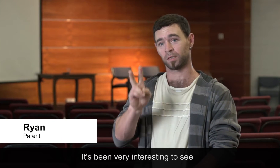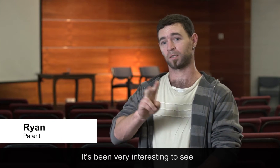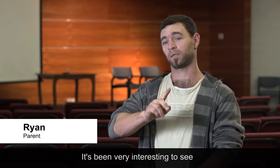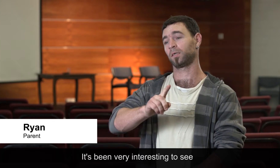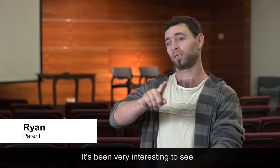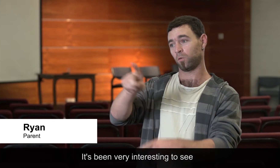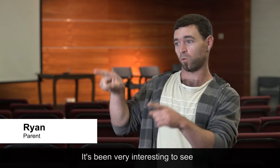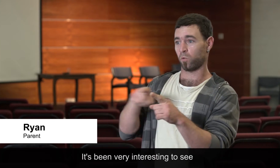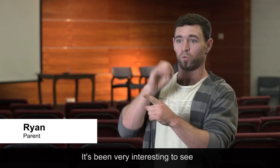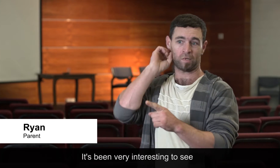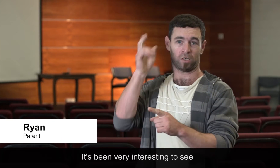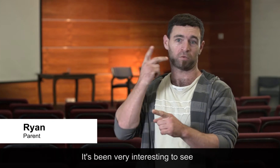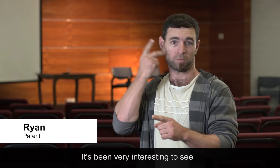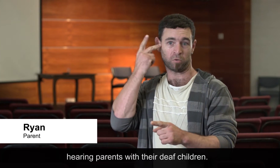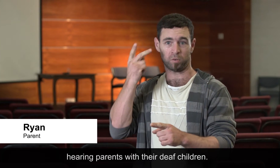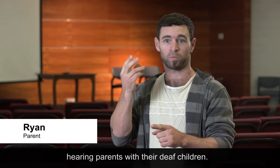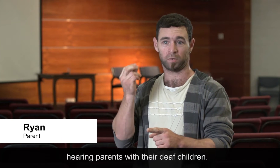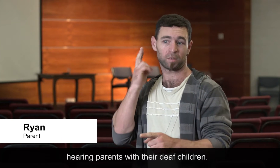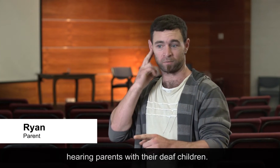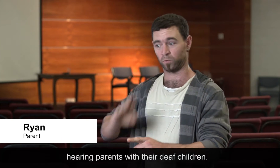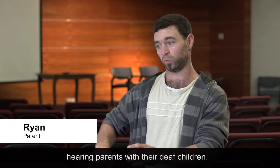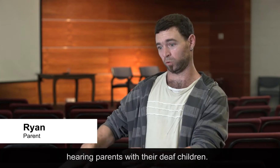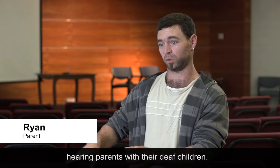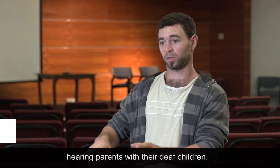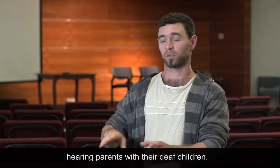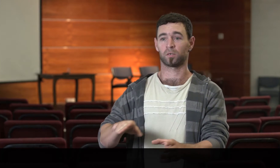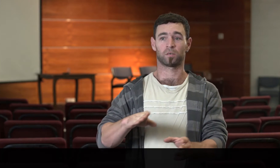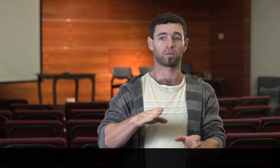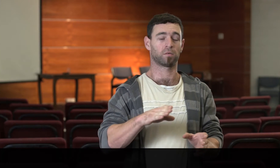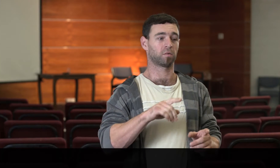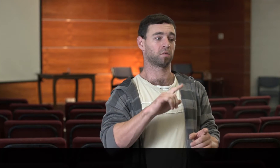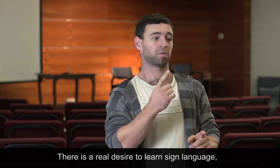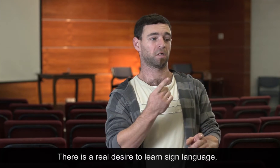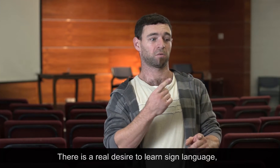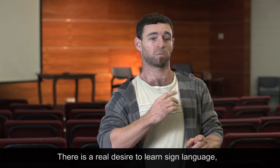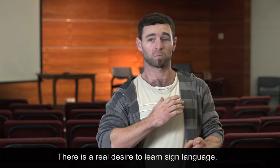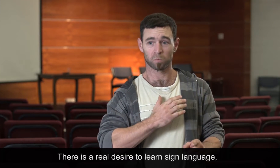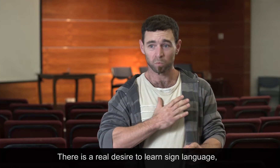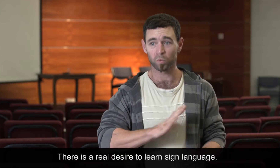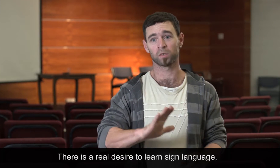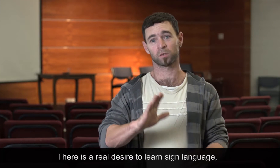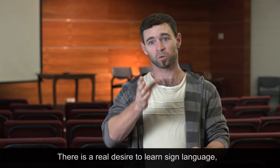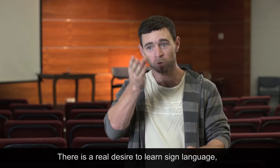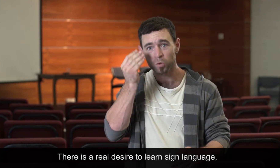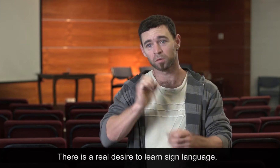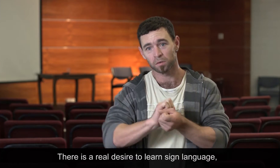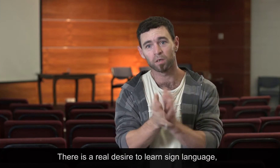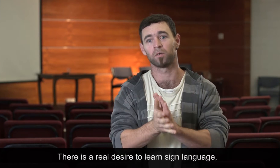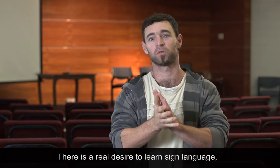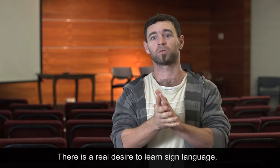It's been very interesting to see hearing parents with their deaf children. There is a real desire to learn sign language, to